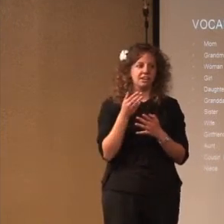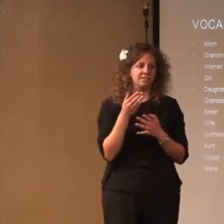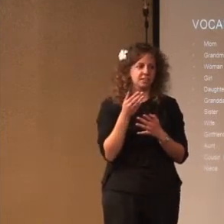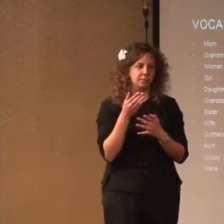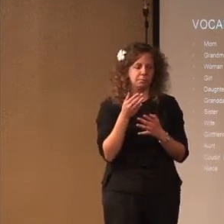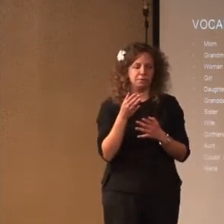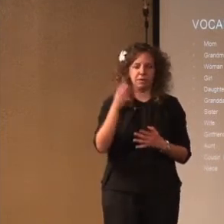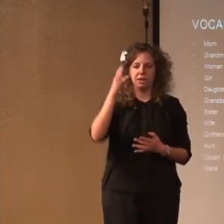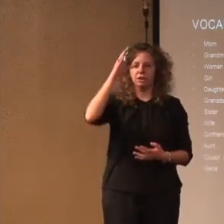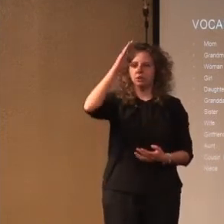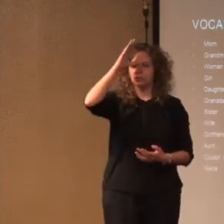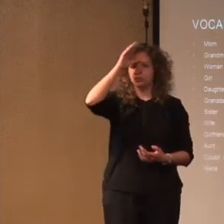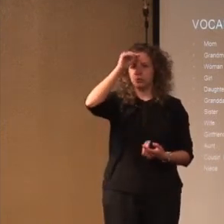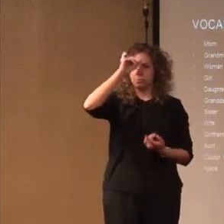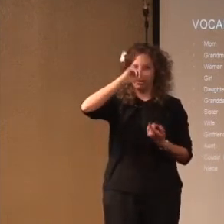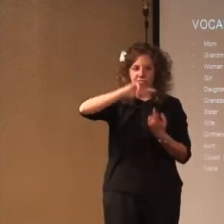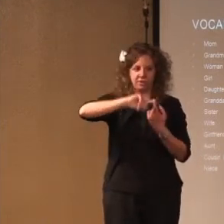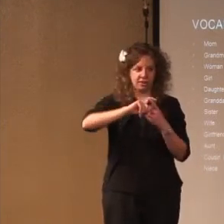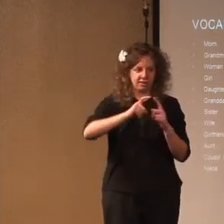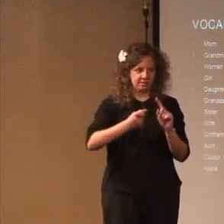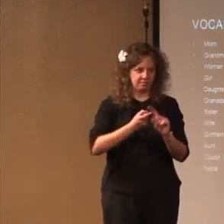of the double movement. So boyfriend.